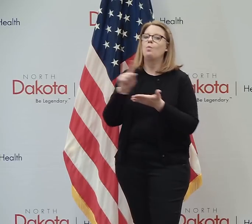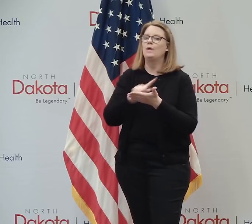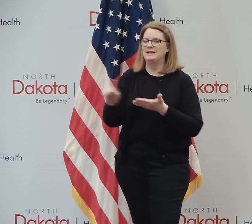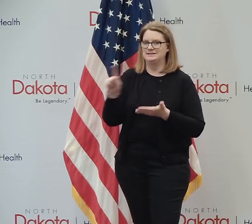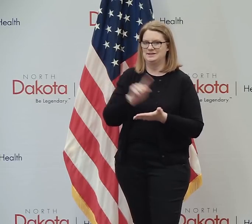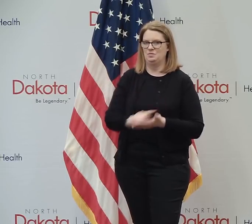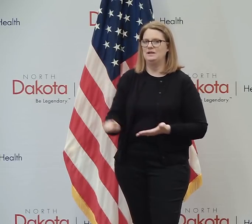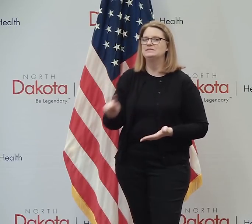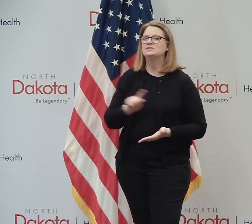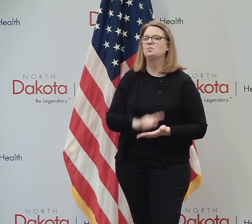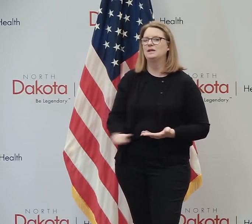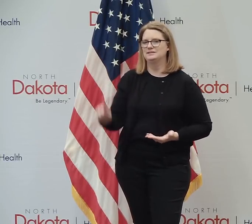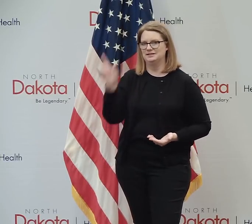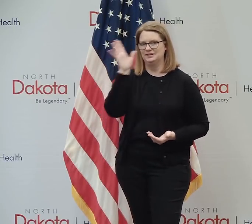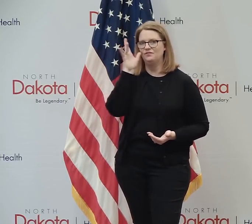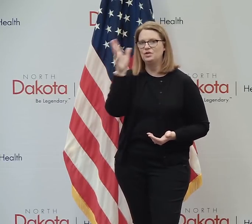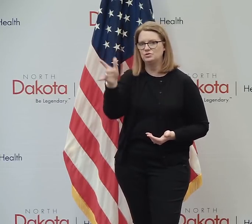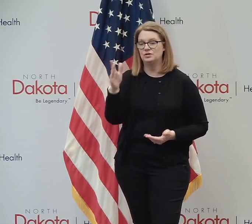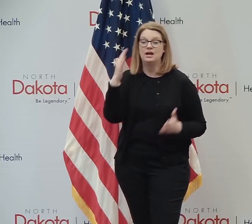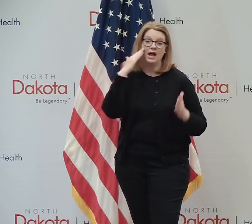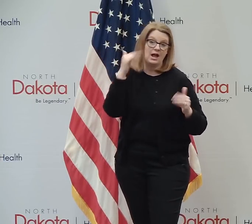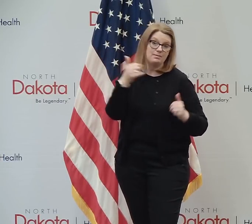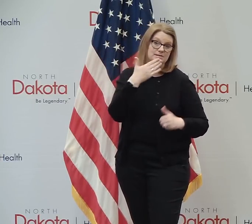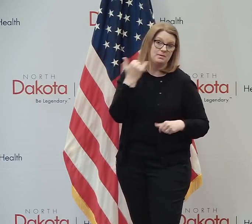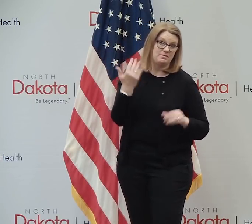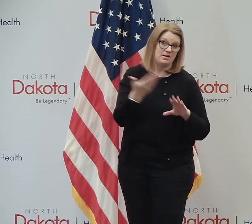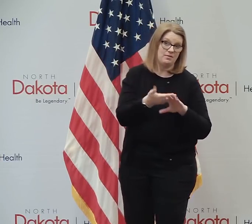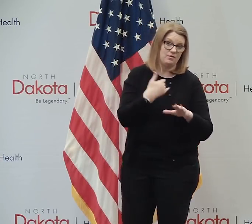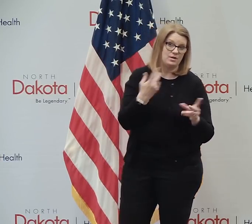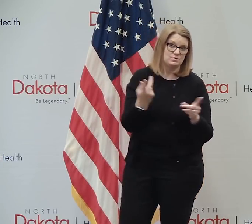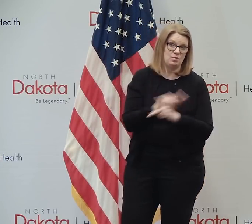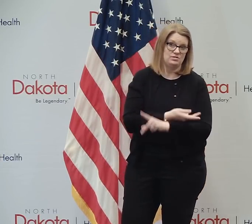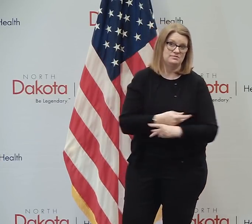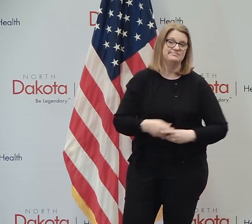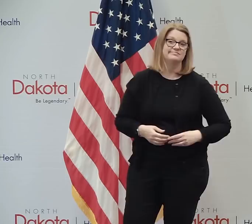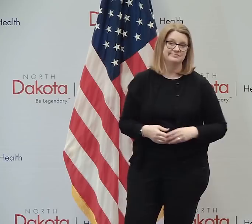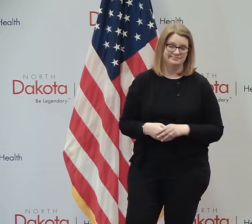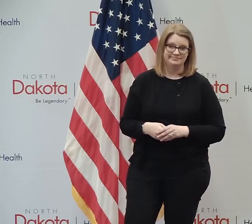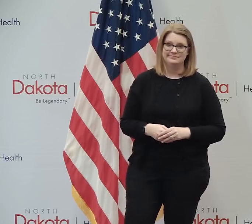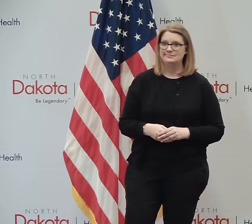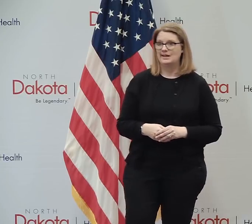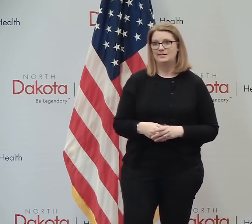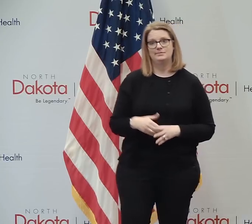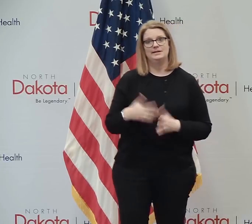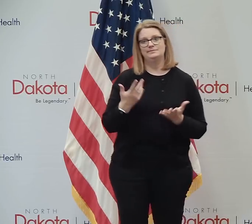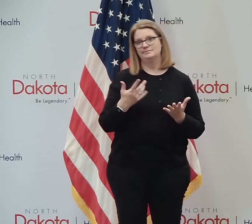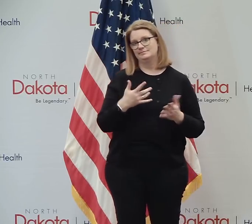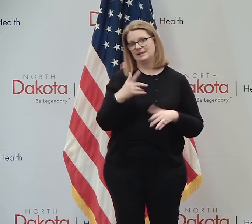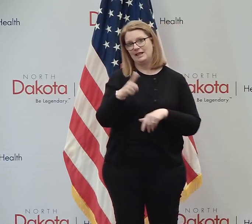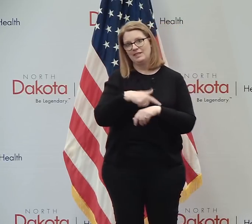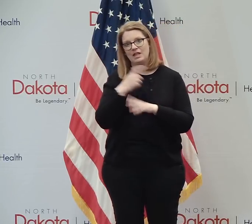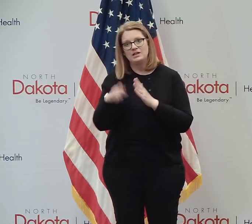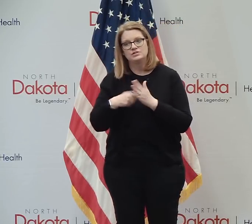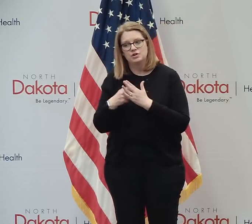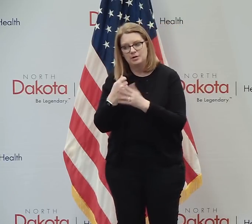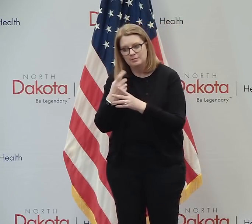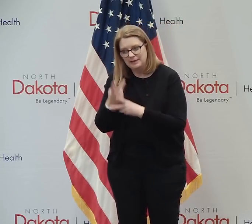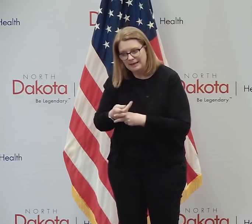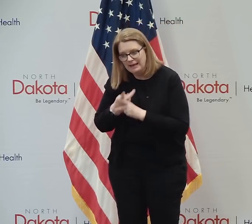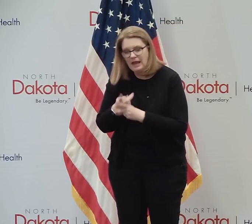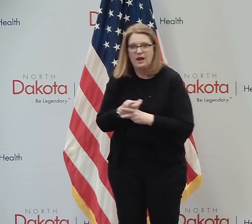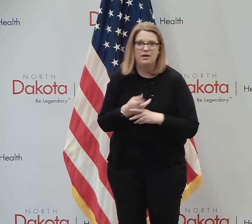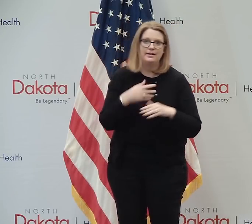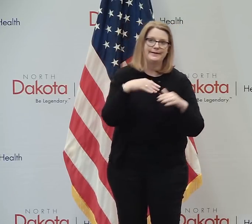ahead of us, and I hope that it gets better before it gets worse. But as we know, it can go from long-term care into manufacturing